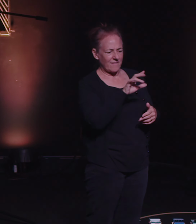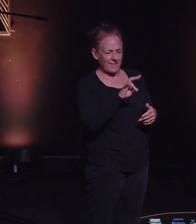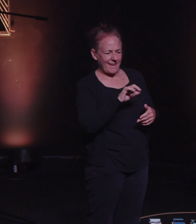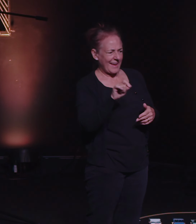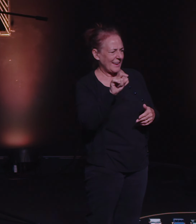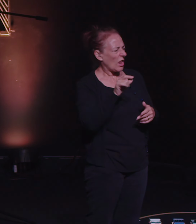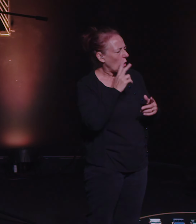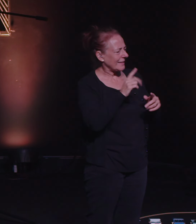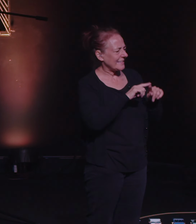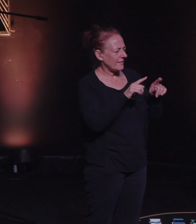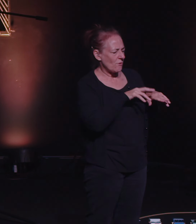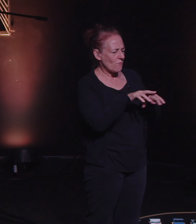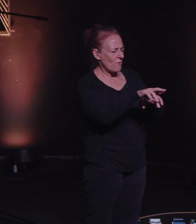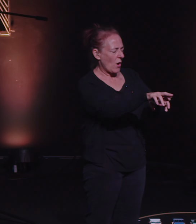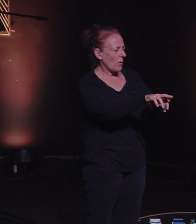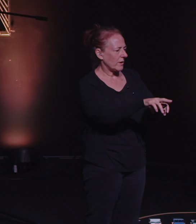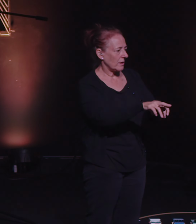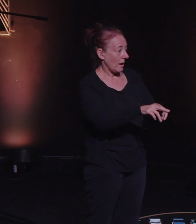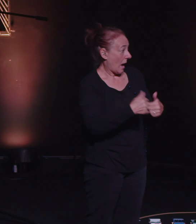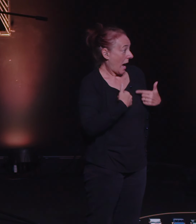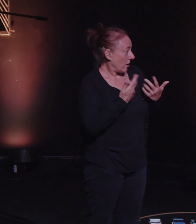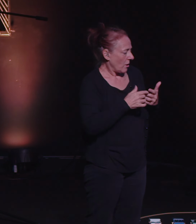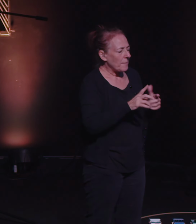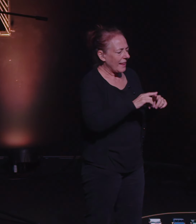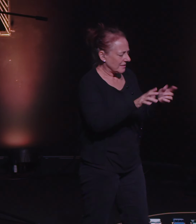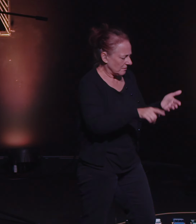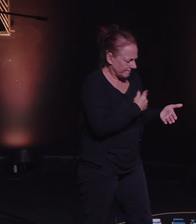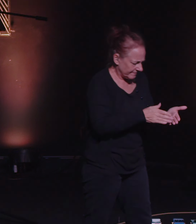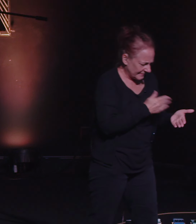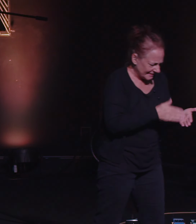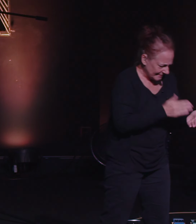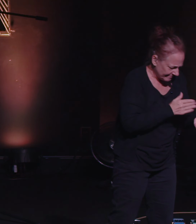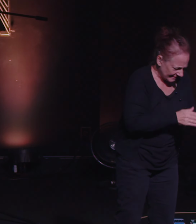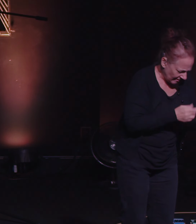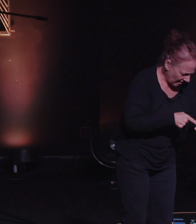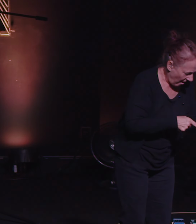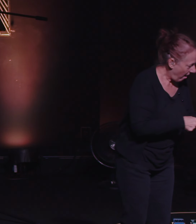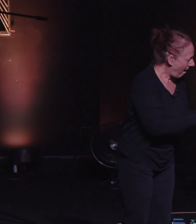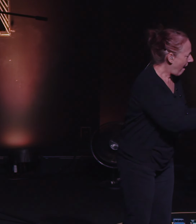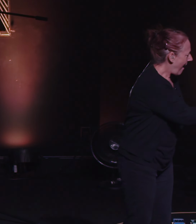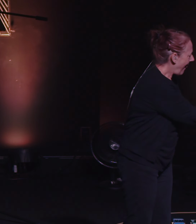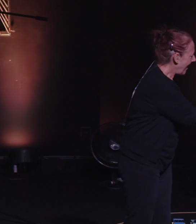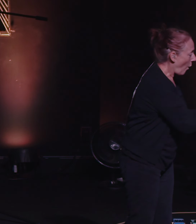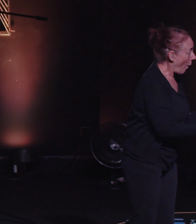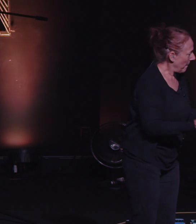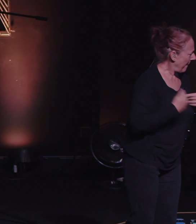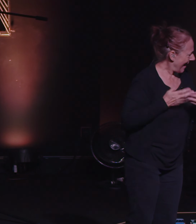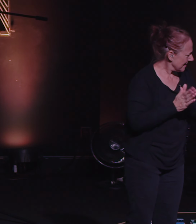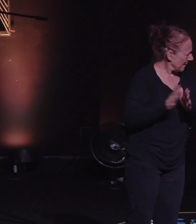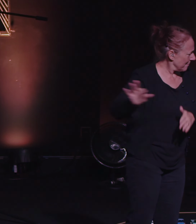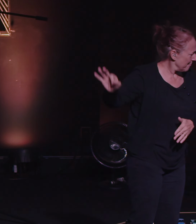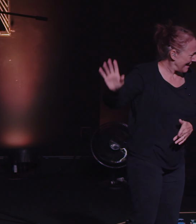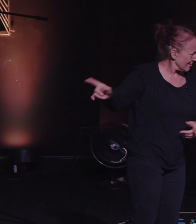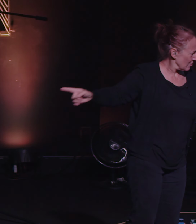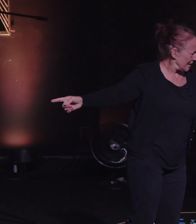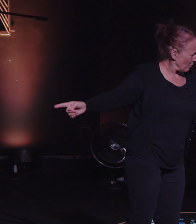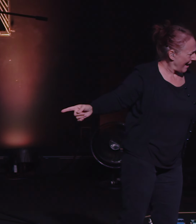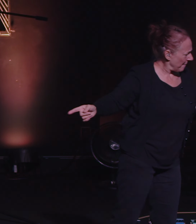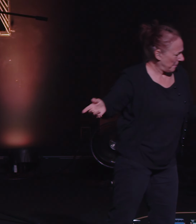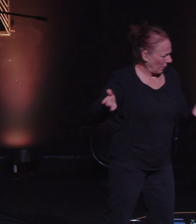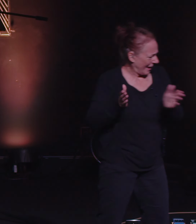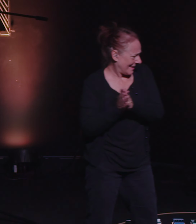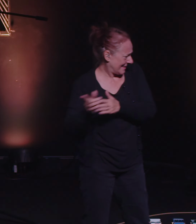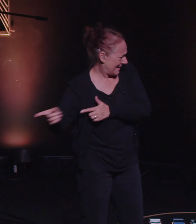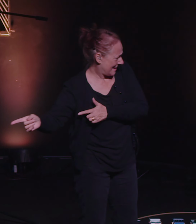Walk them down that road. When they have questions you don't know, we love to answer questions. We don't have all the answers. We will go study. We will